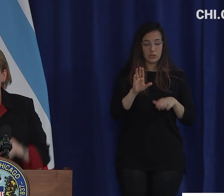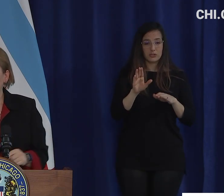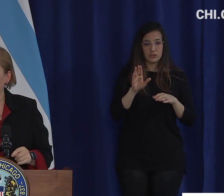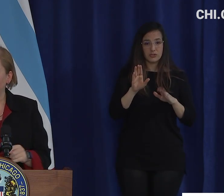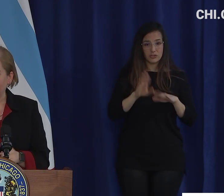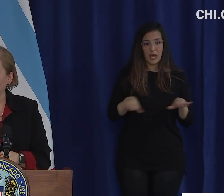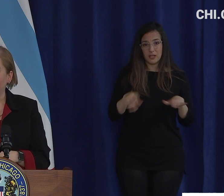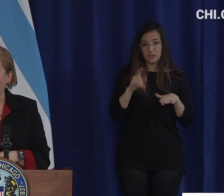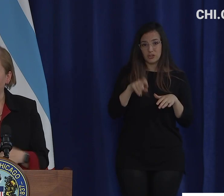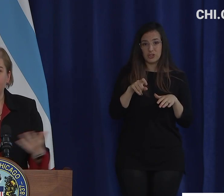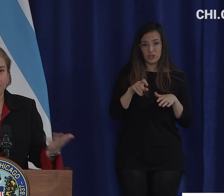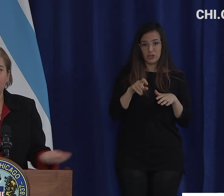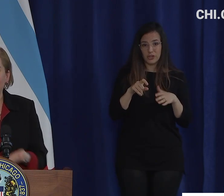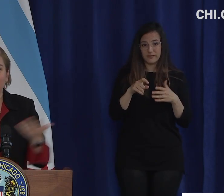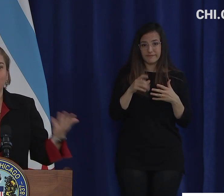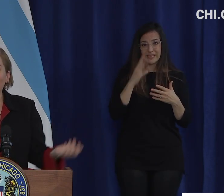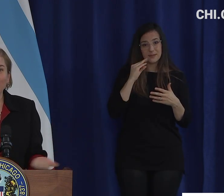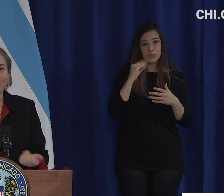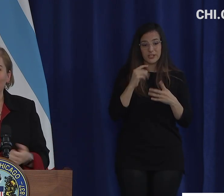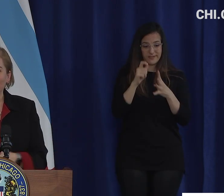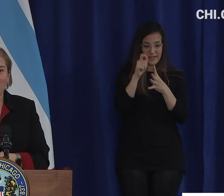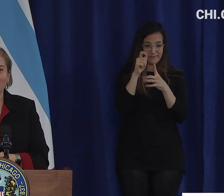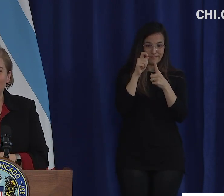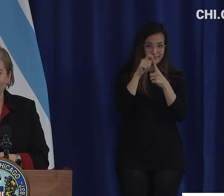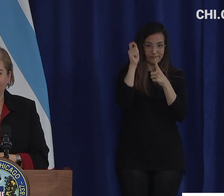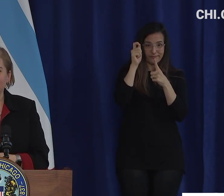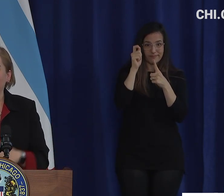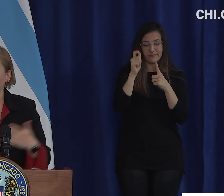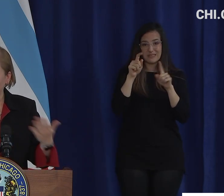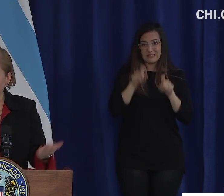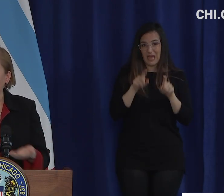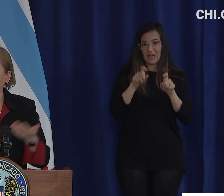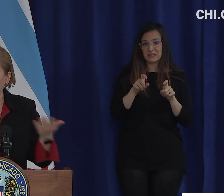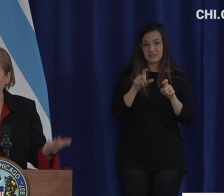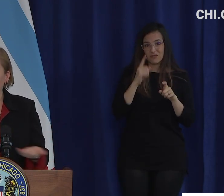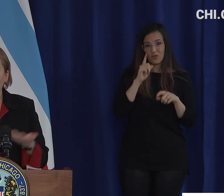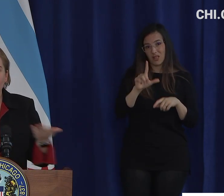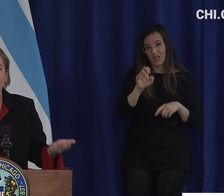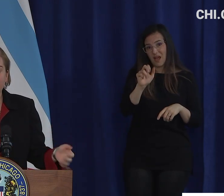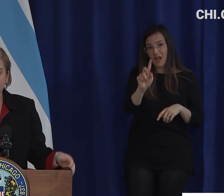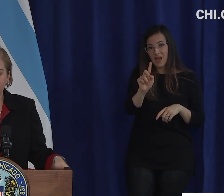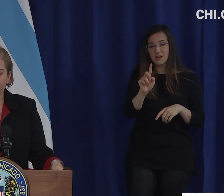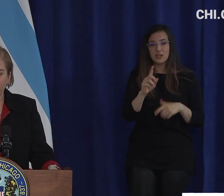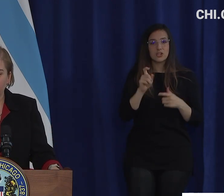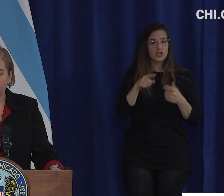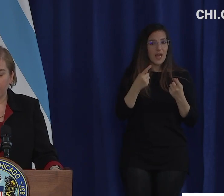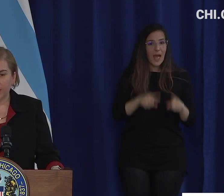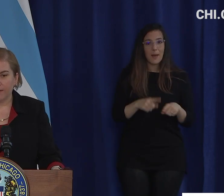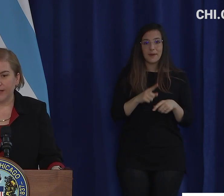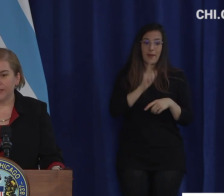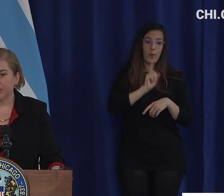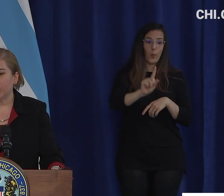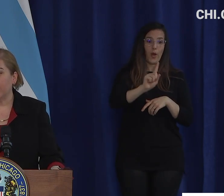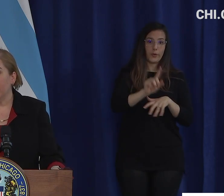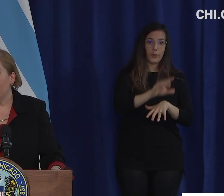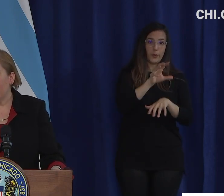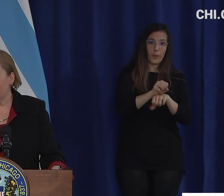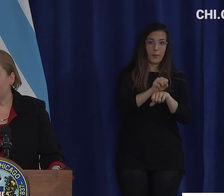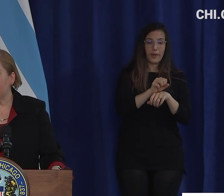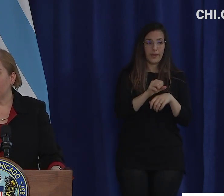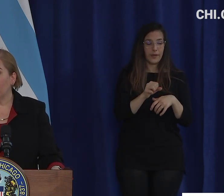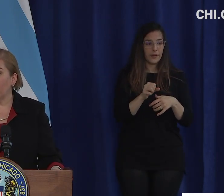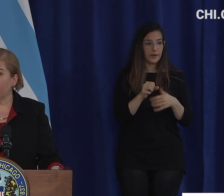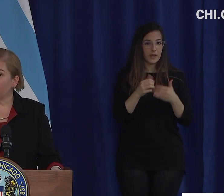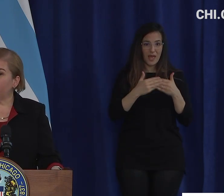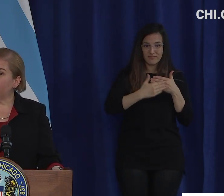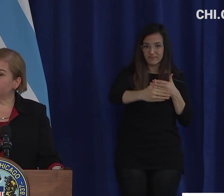lead. That should be happening, at your 1-year-old well child check, for example, and then depending on what we see moving forward, in addition.